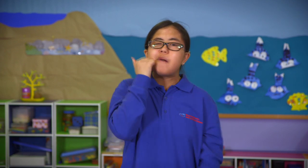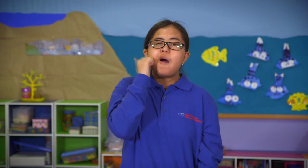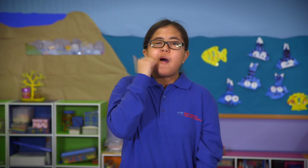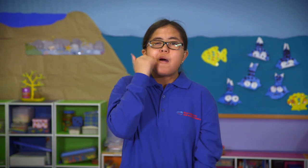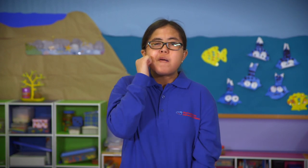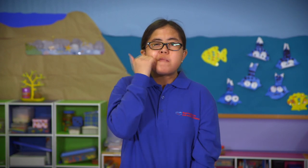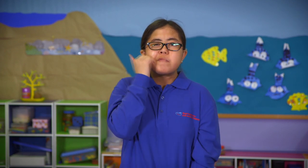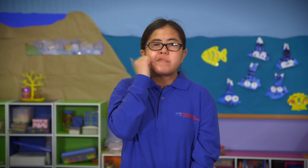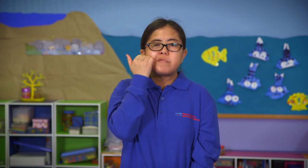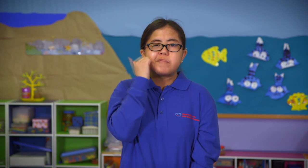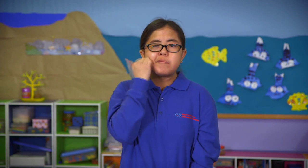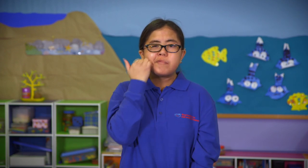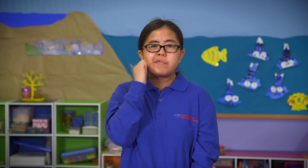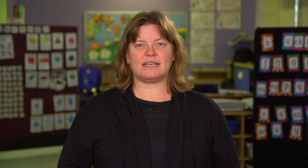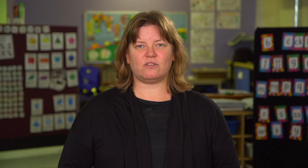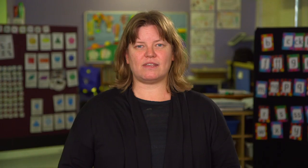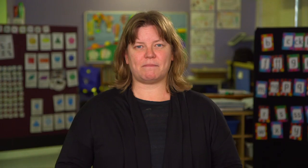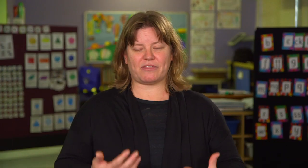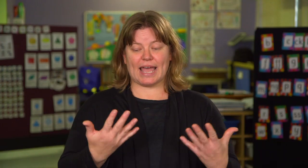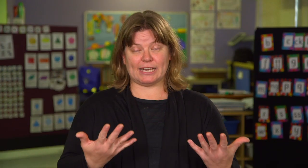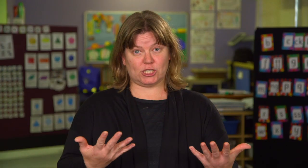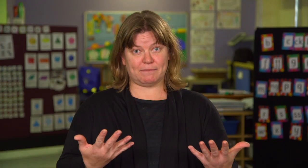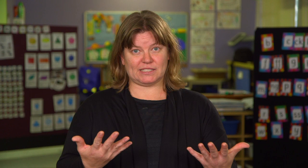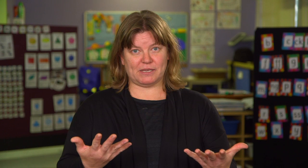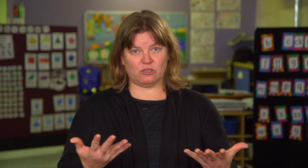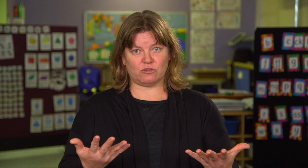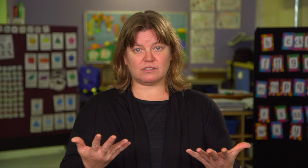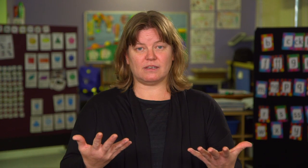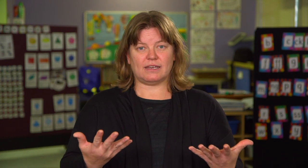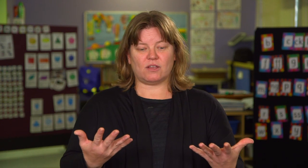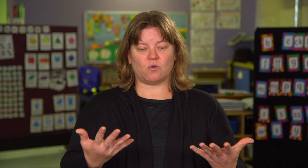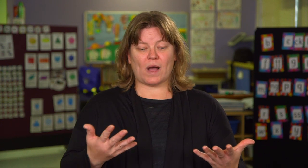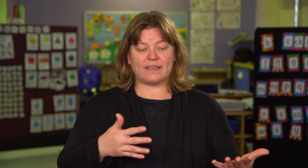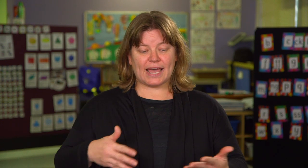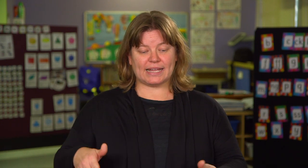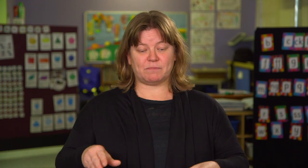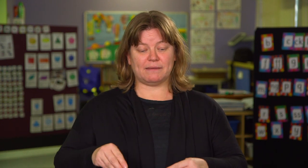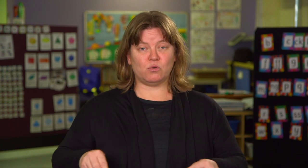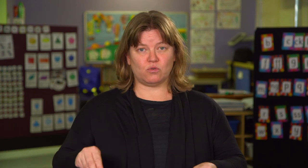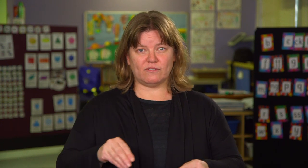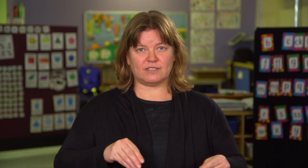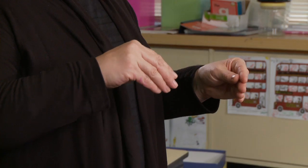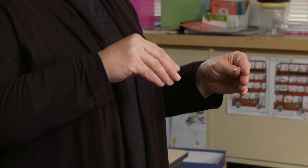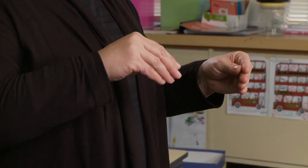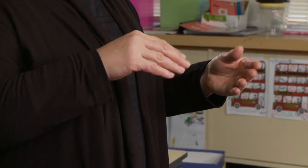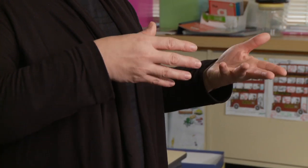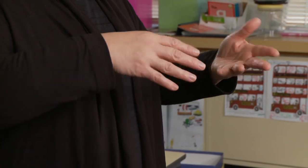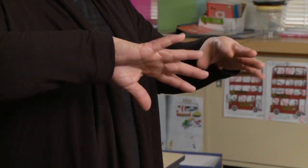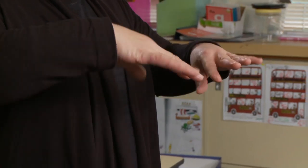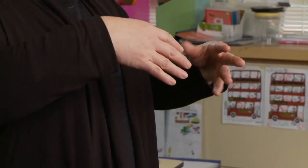you're learning to sign some things that you think about the hand shape that's being used, the way the hand's being moved, the